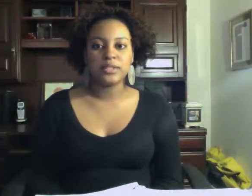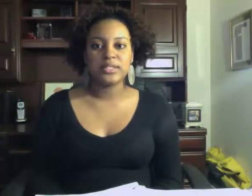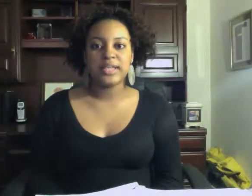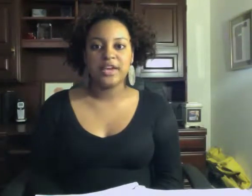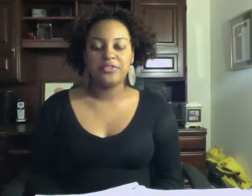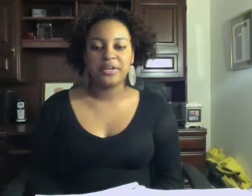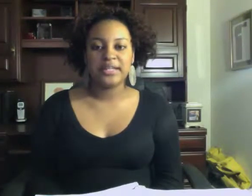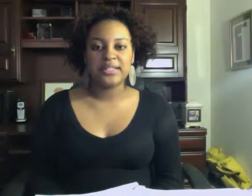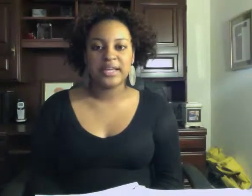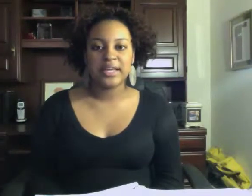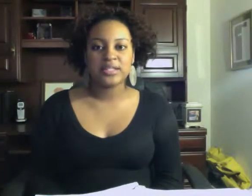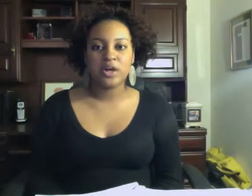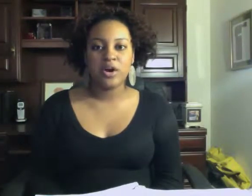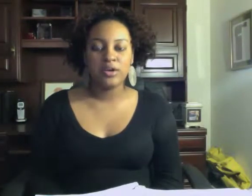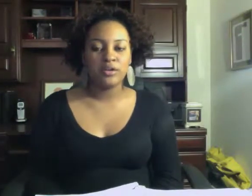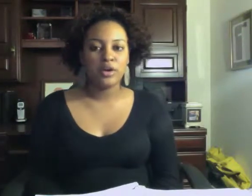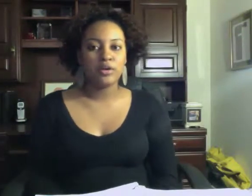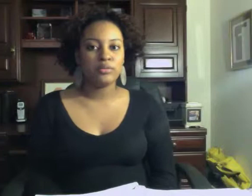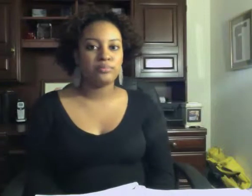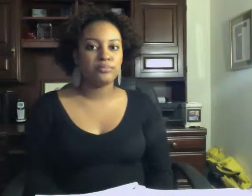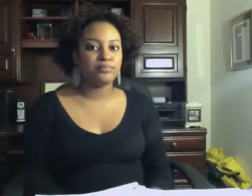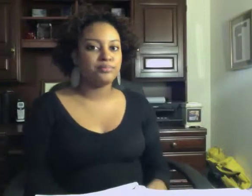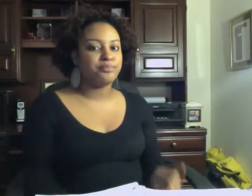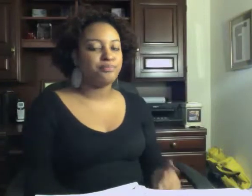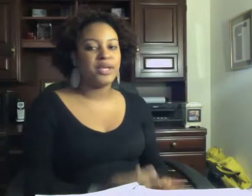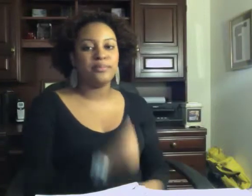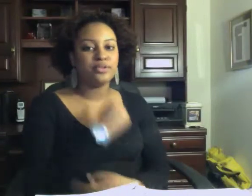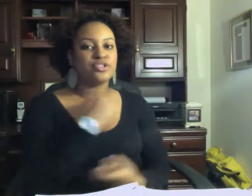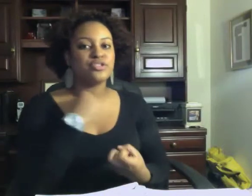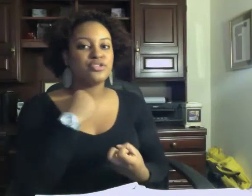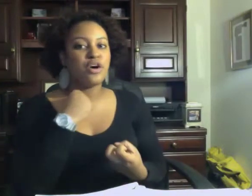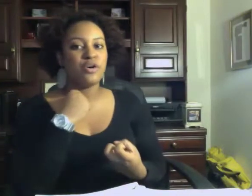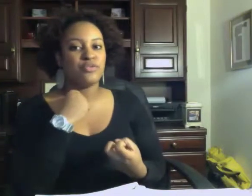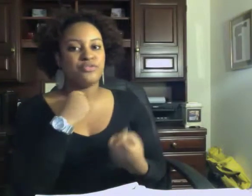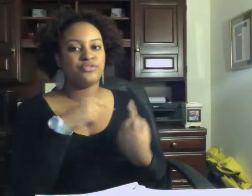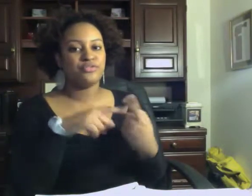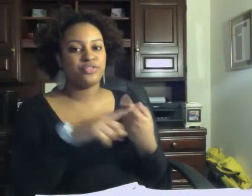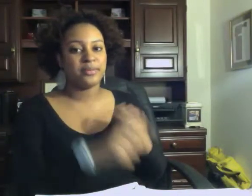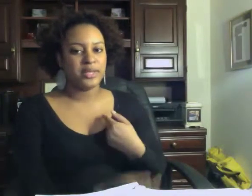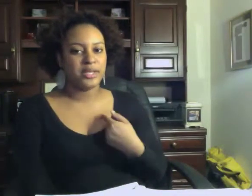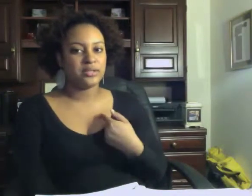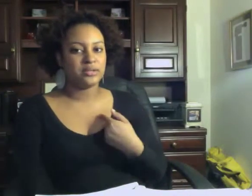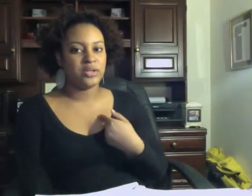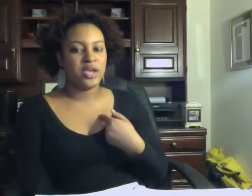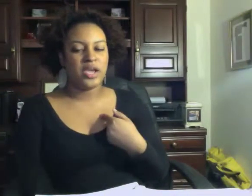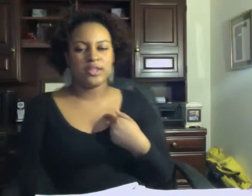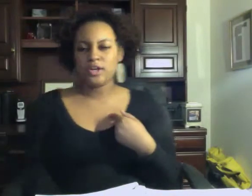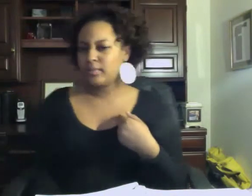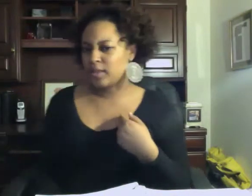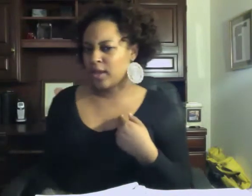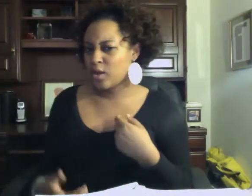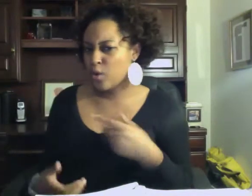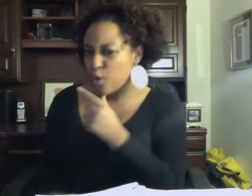say a friend says, oh, people stole from me. And you're going to be like,